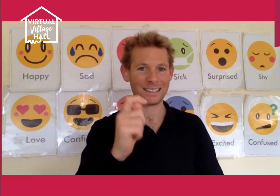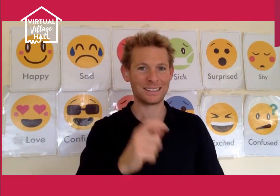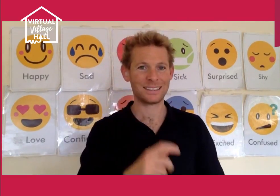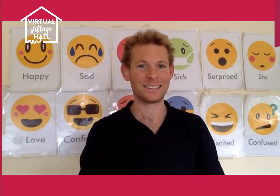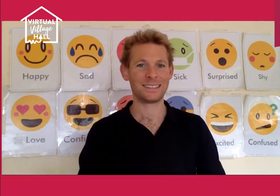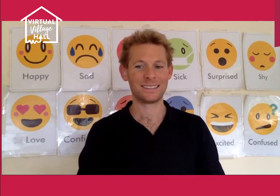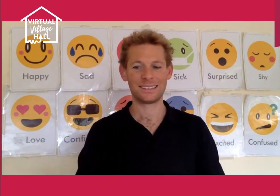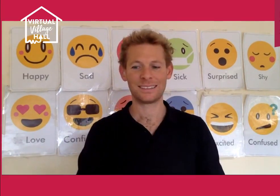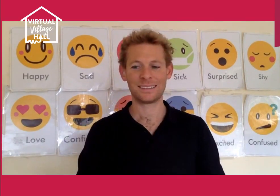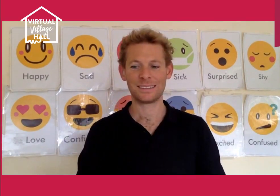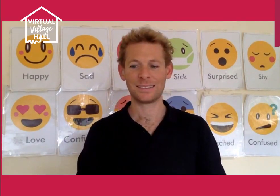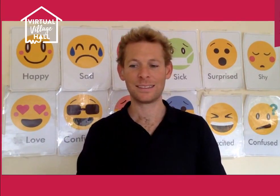Number 10.